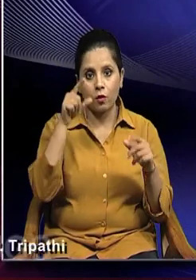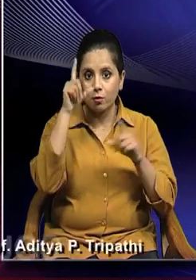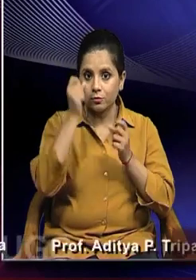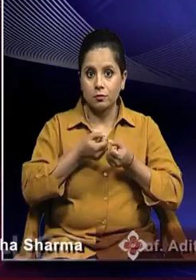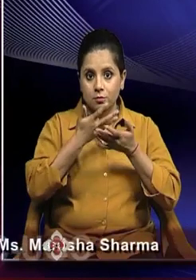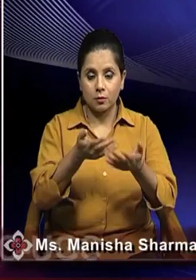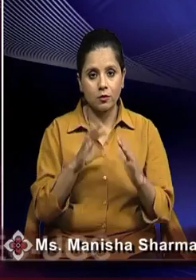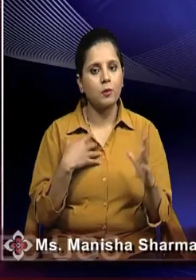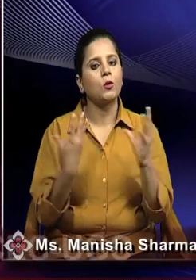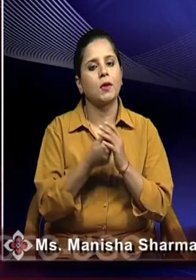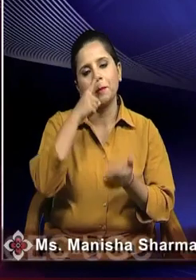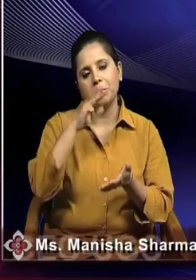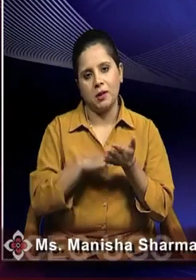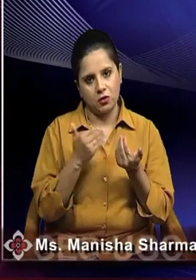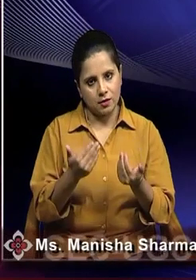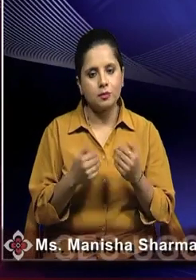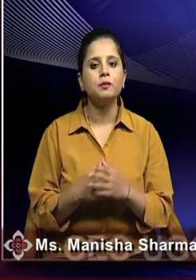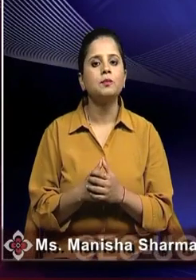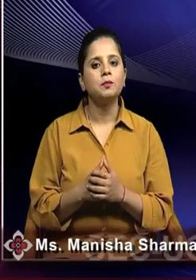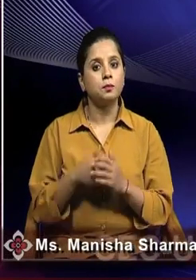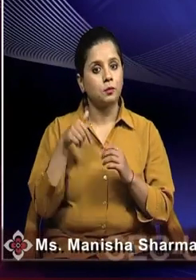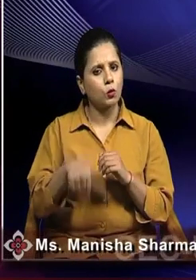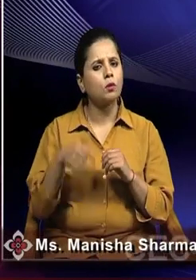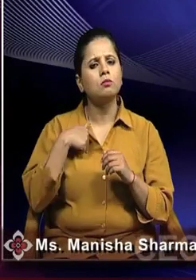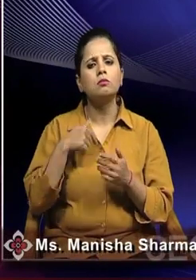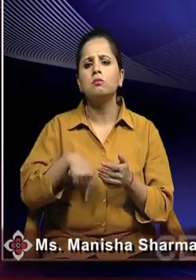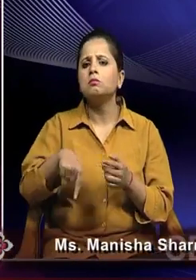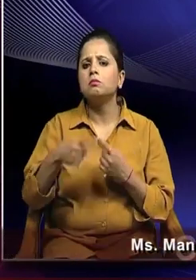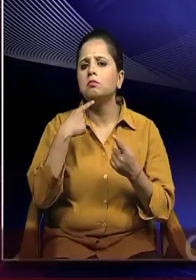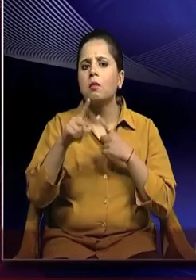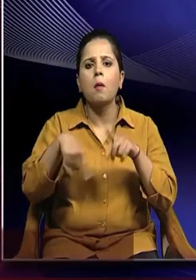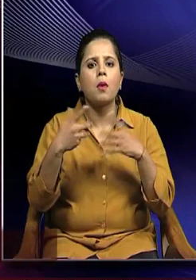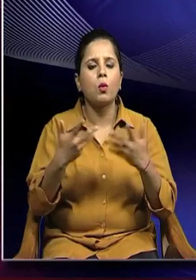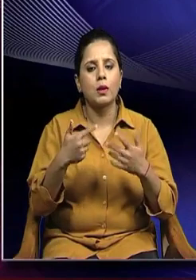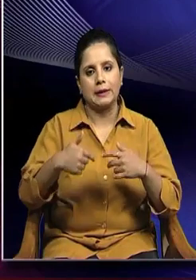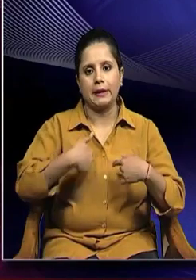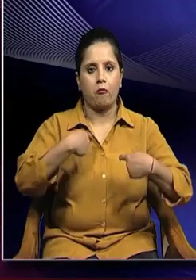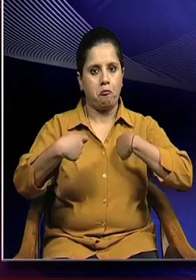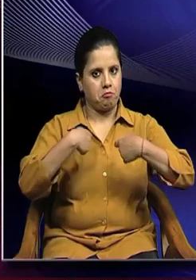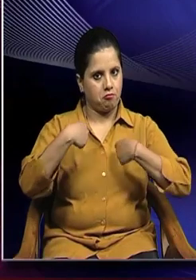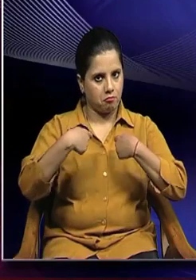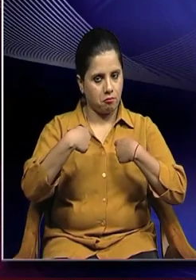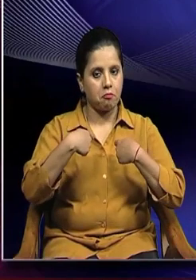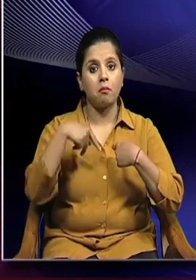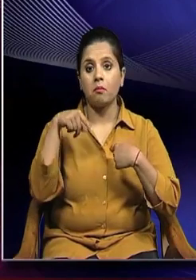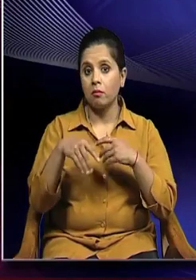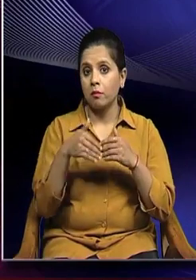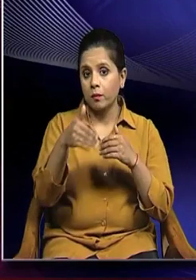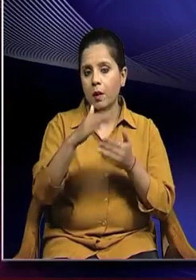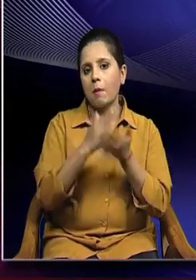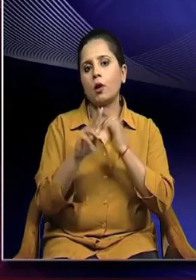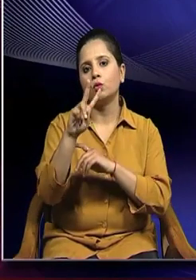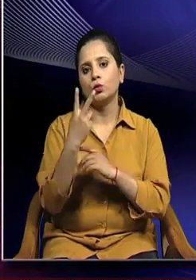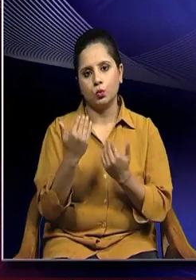expression we have with us Ms. Manisha. Today we will talk about self-management, and this is going to be part 2